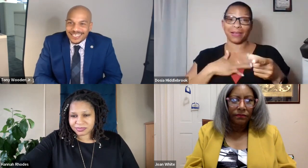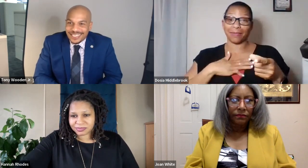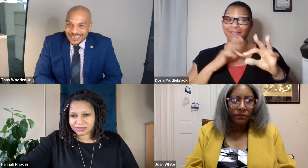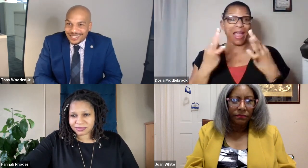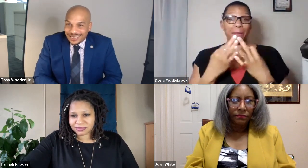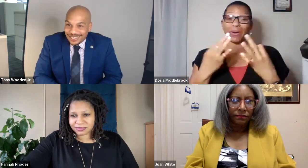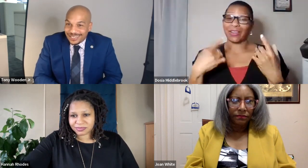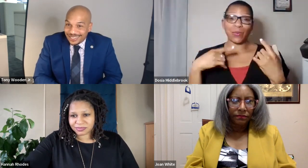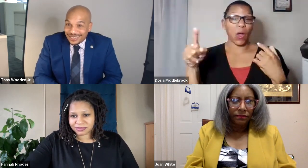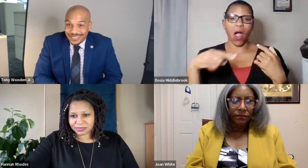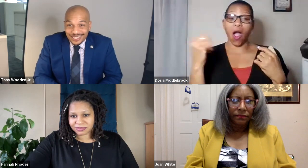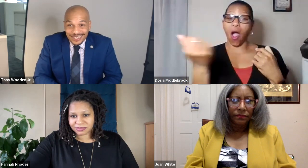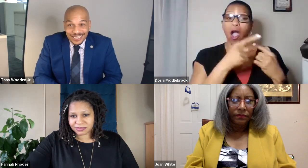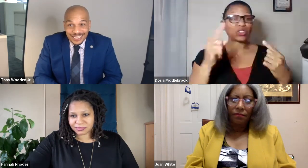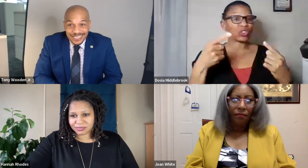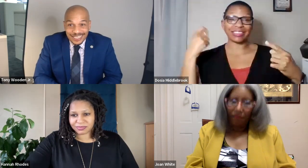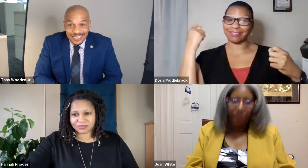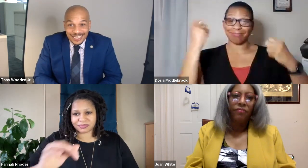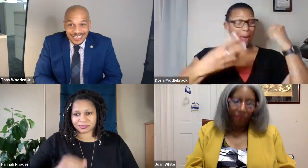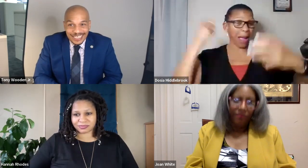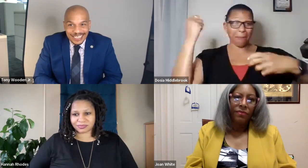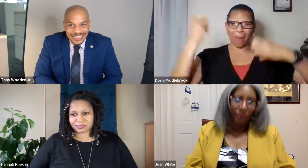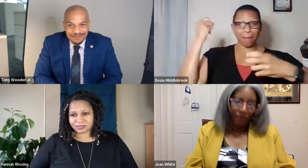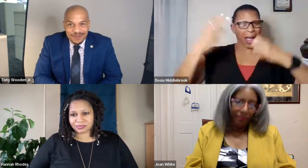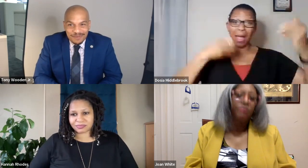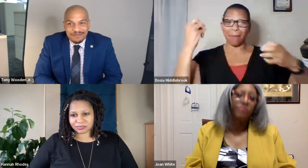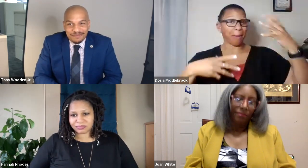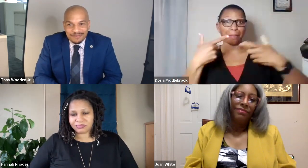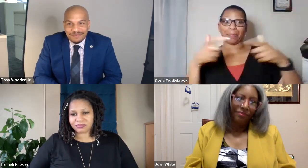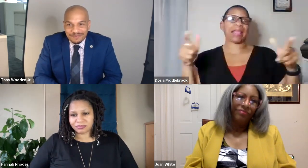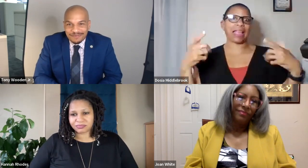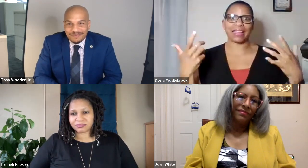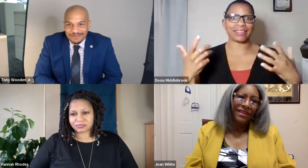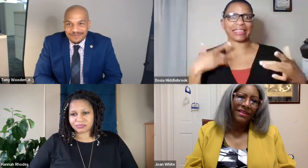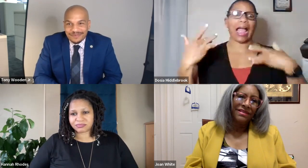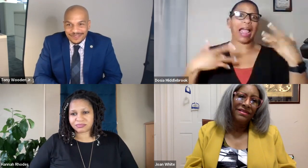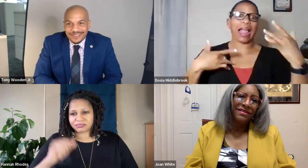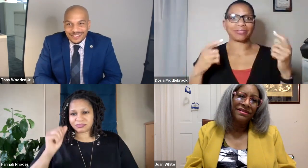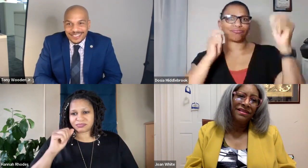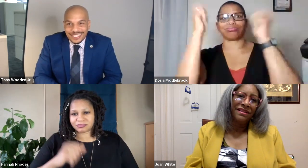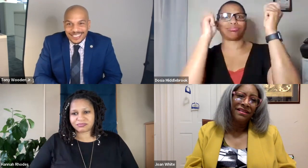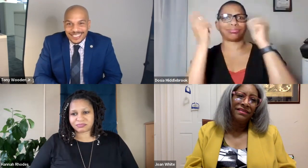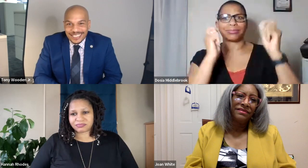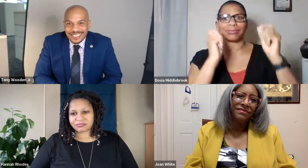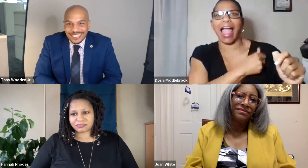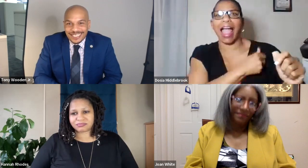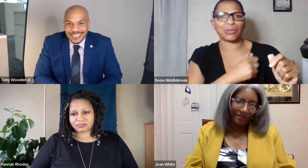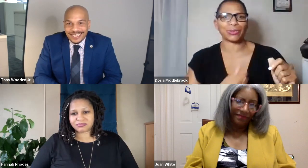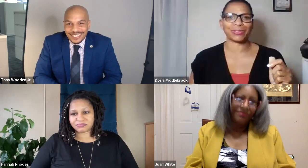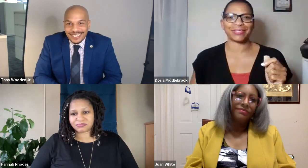bigger thing. And when you're in a Black family, when we're all together and we're going back and forth, we're signing super fast with each other,